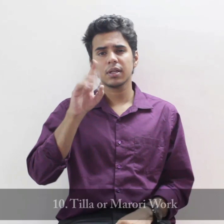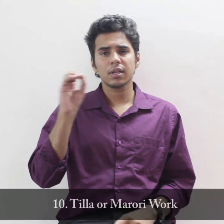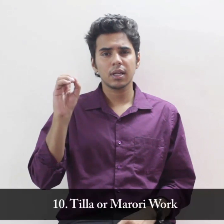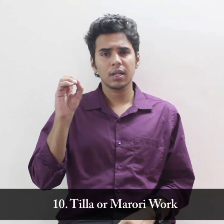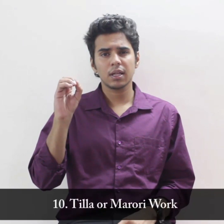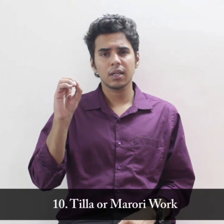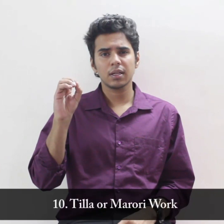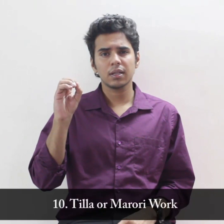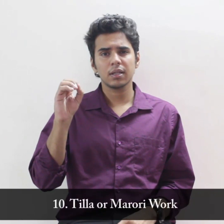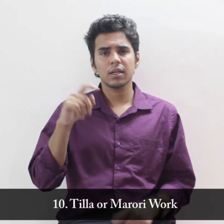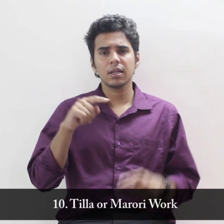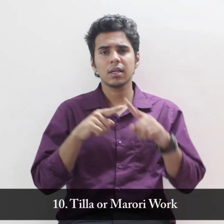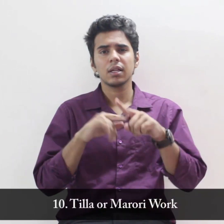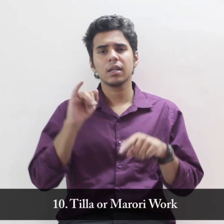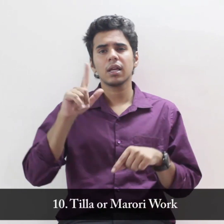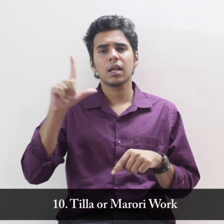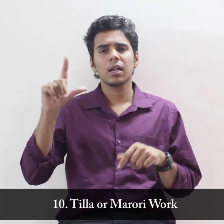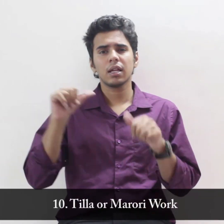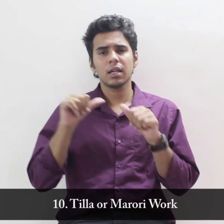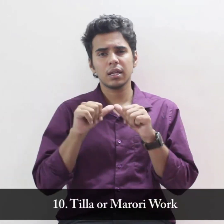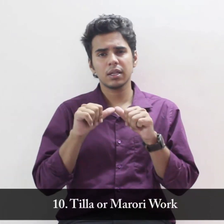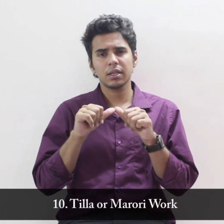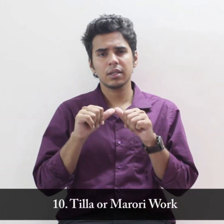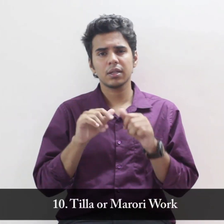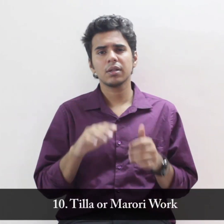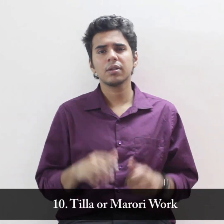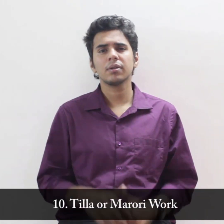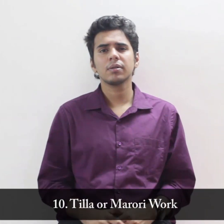Number 10. Tilla or Marori work.